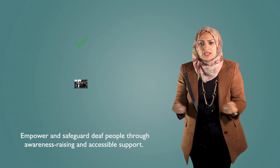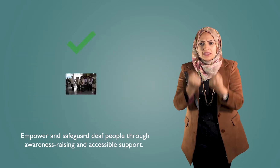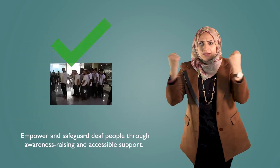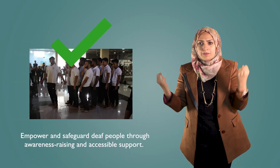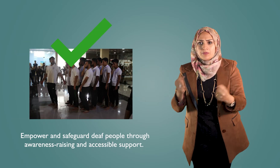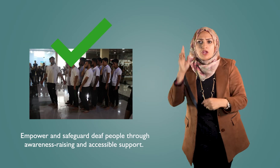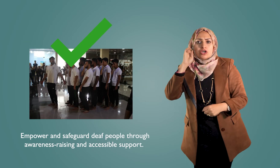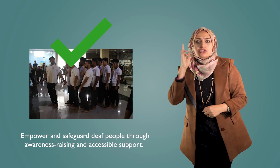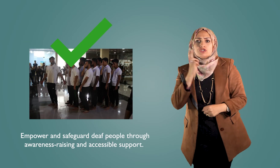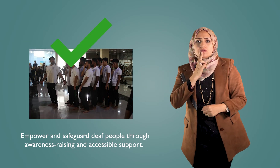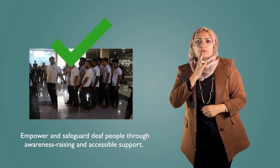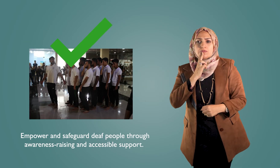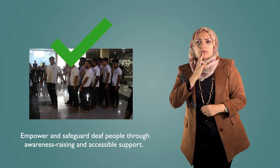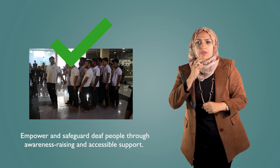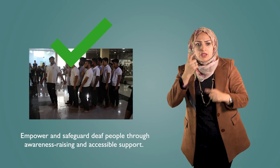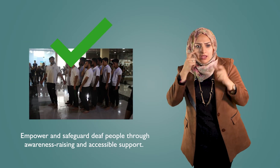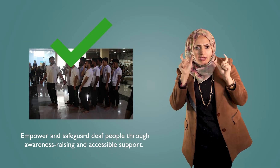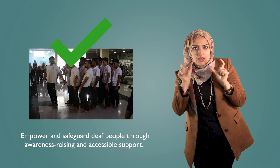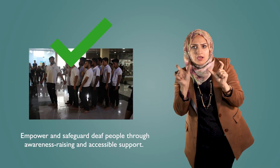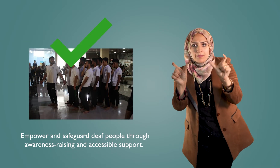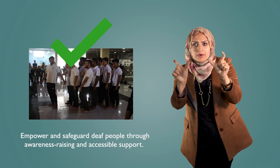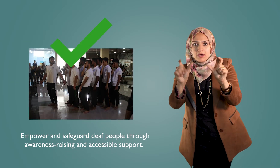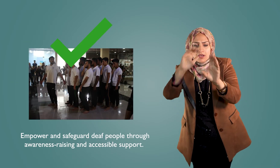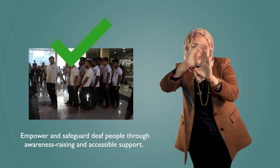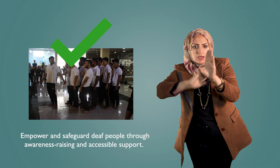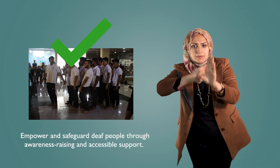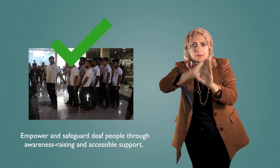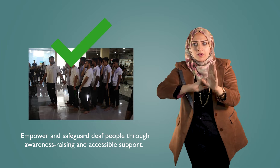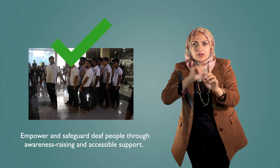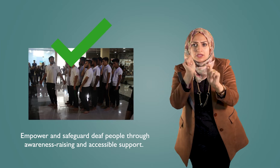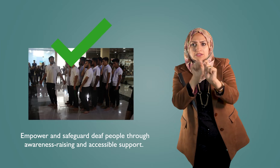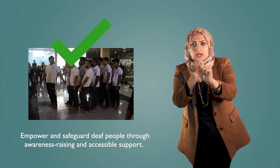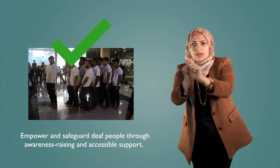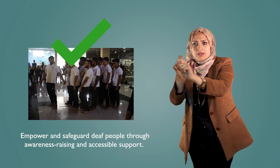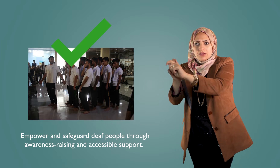Empower and safeguard deaf people through awareness raising and accessible support.